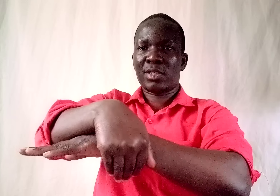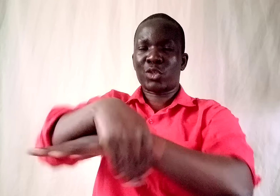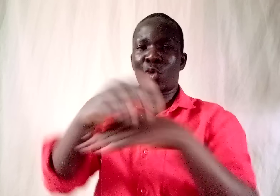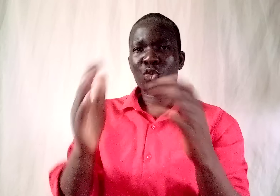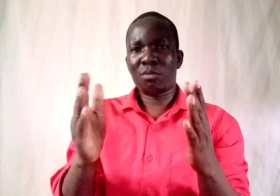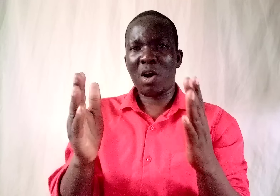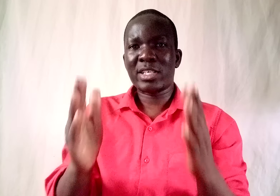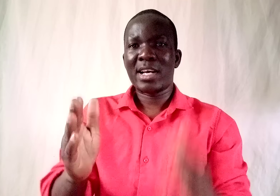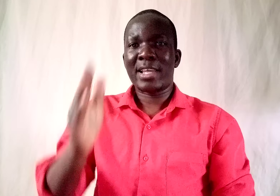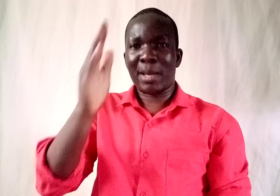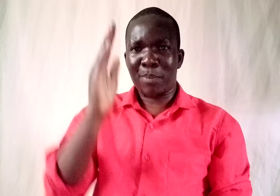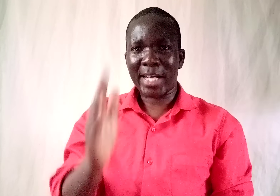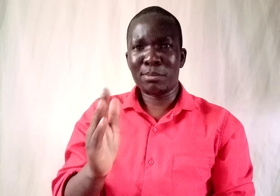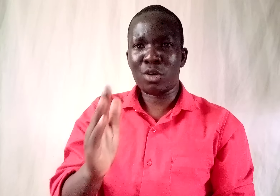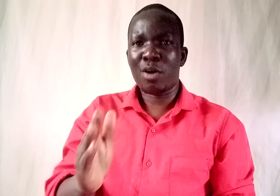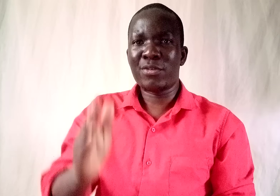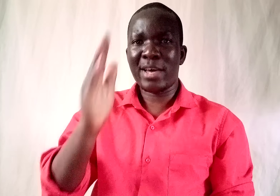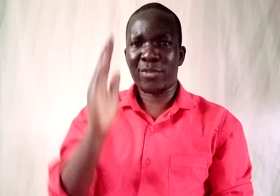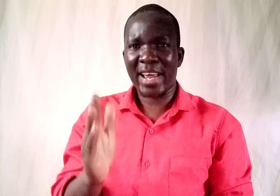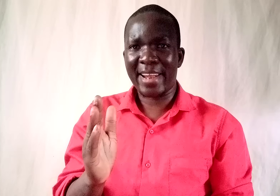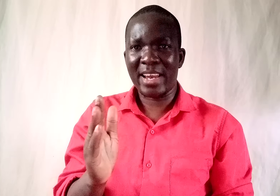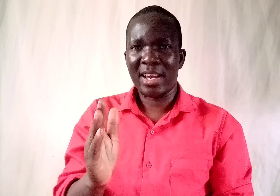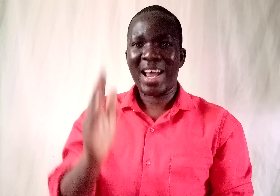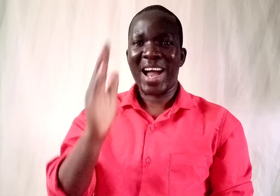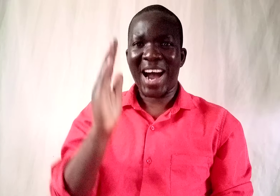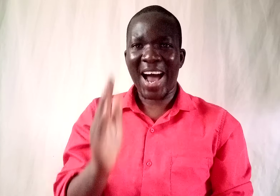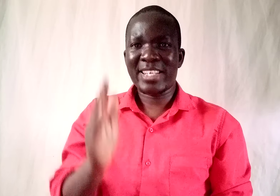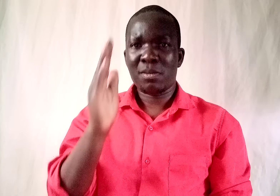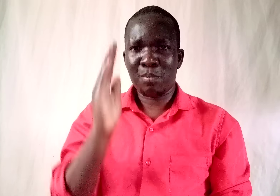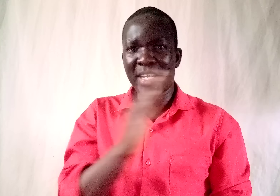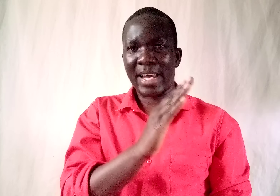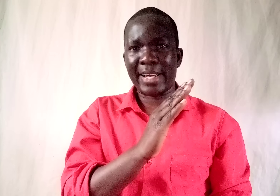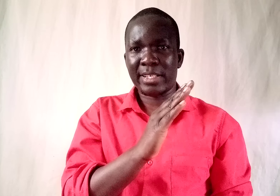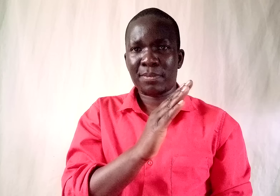So you want to talk about the parable of the friend at midnight.